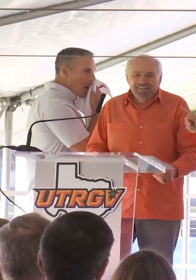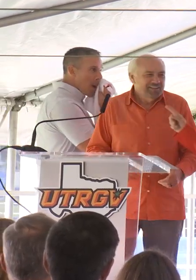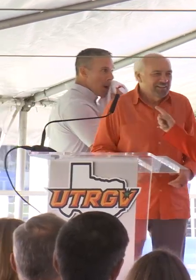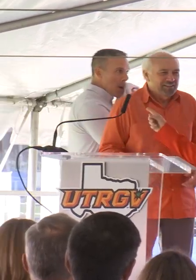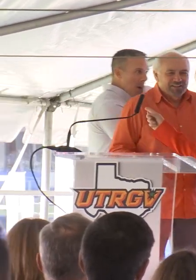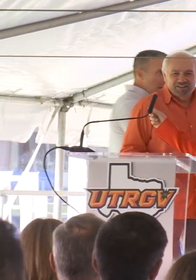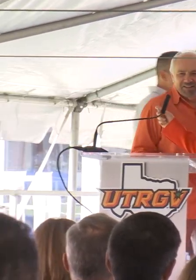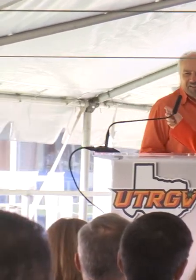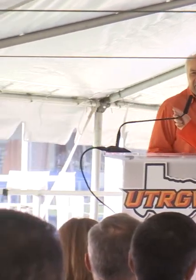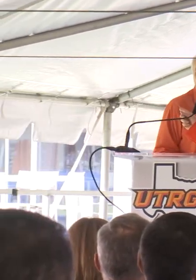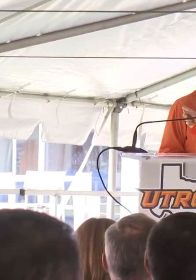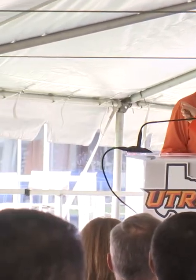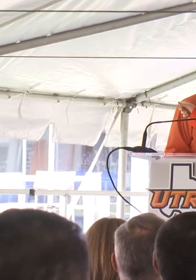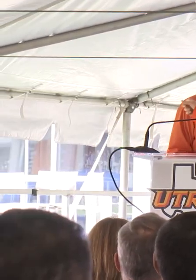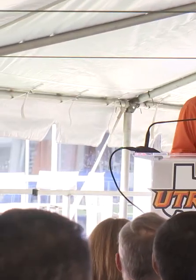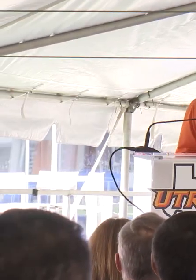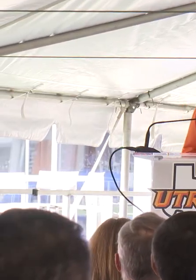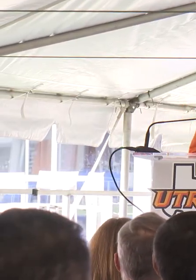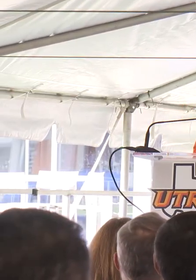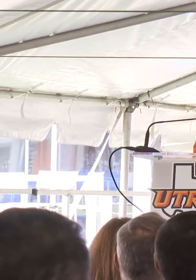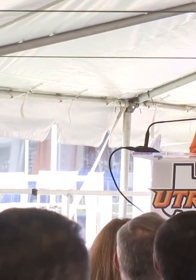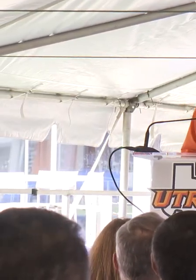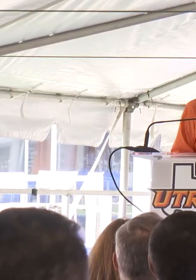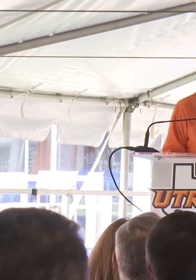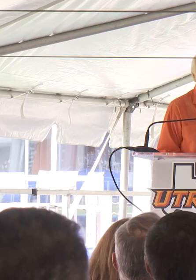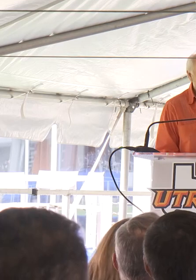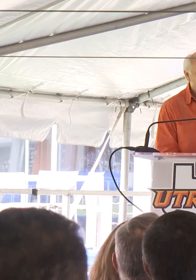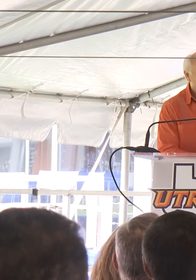Did you see that he wiped my lipstick off on that rag?